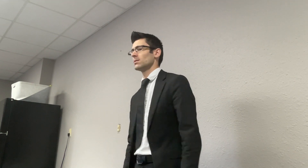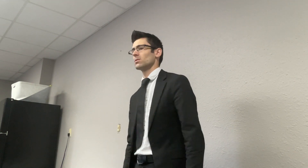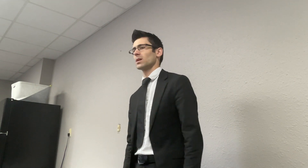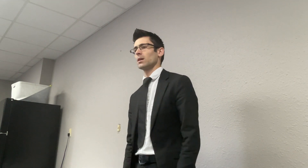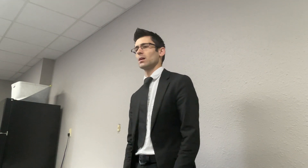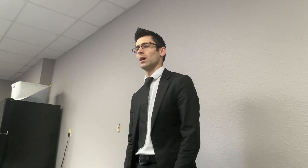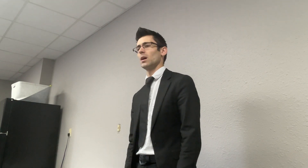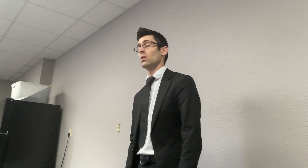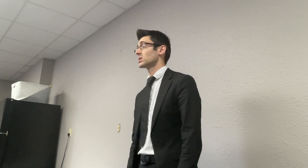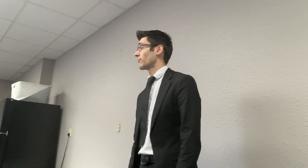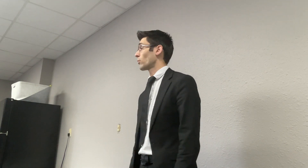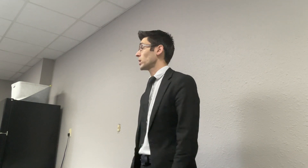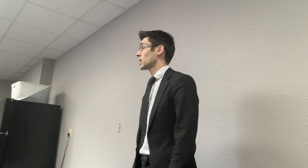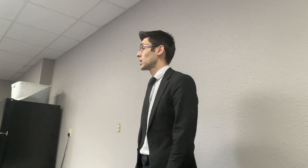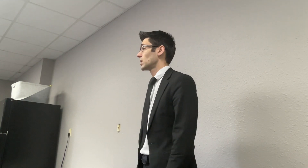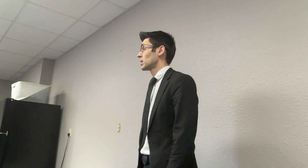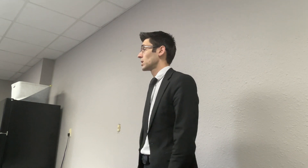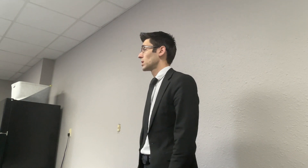Day. Okay. Sign for week.